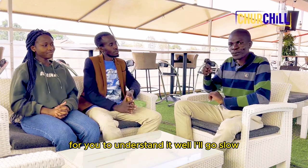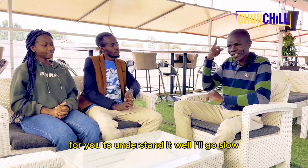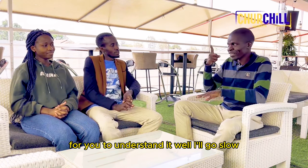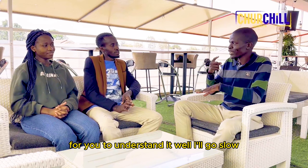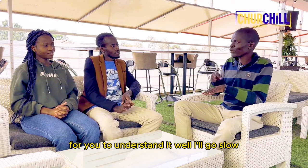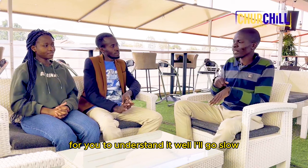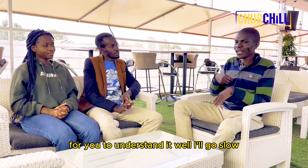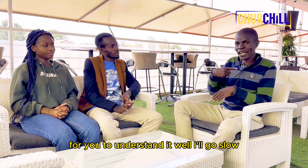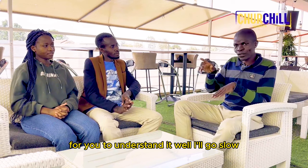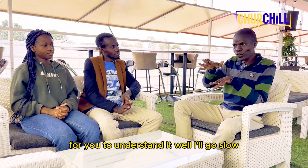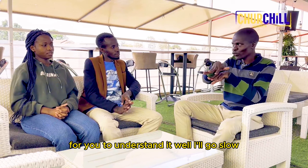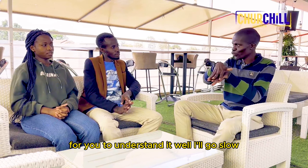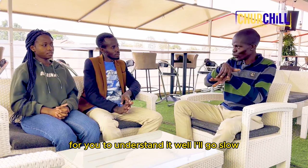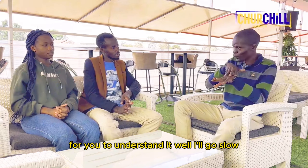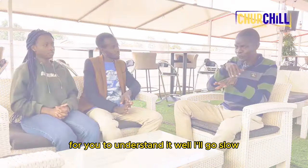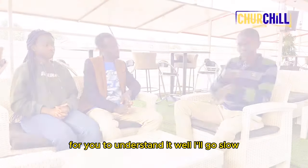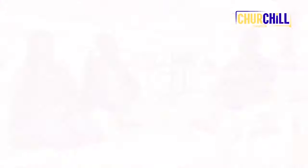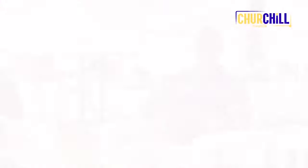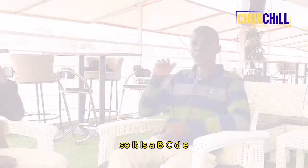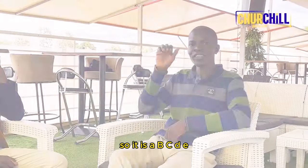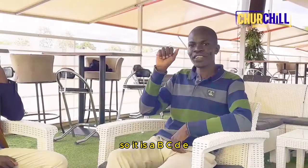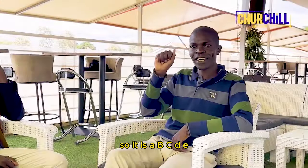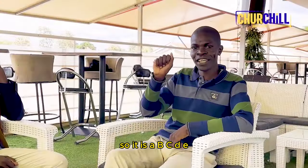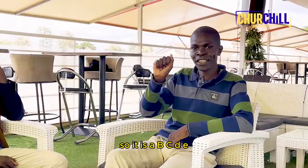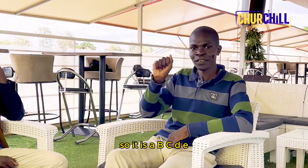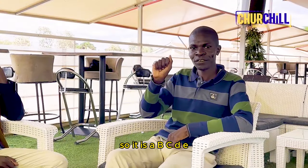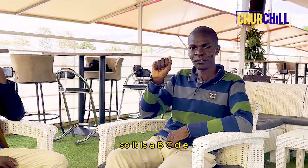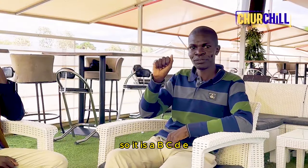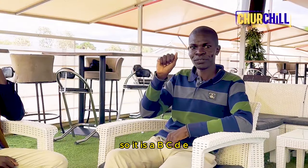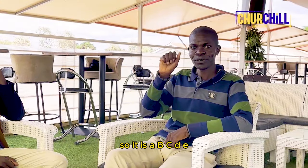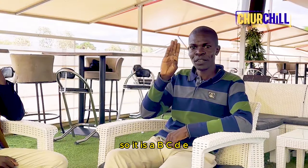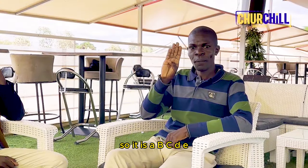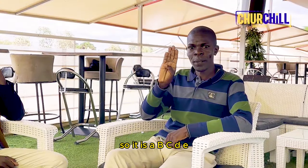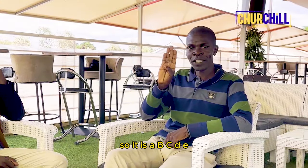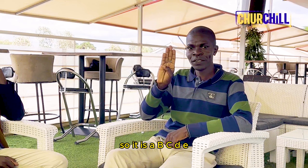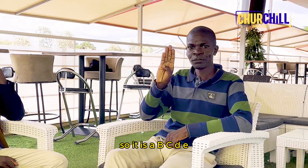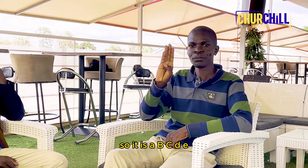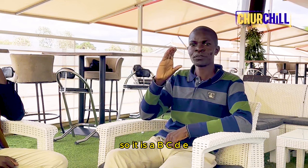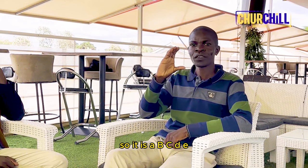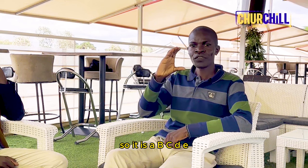to understand it well, I'll go slow. So, it is A, B, C.